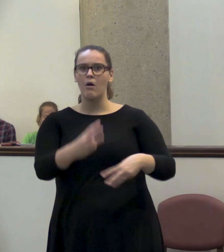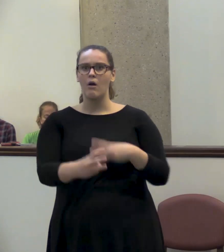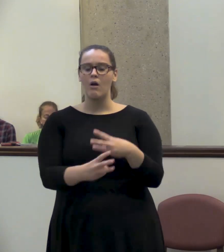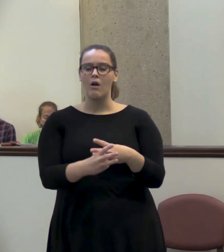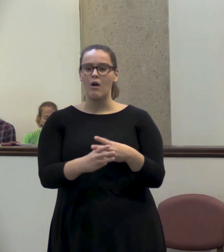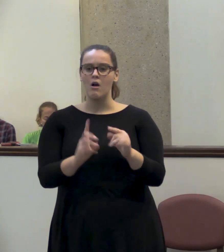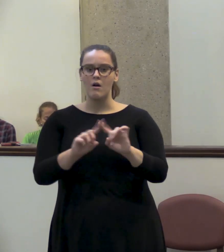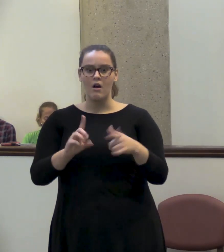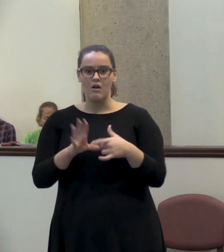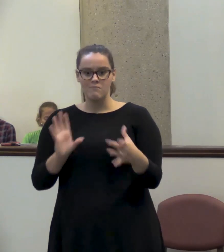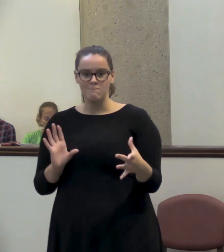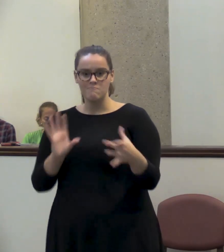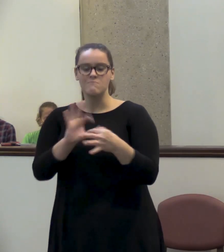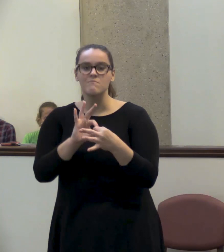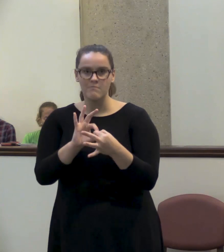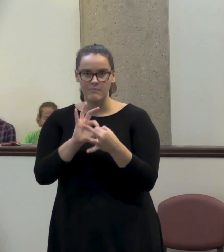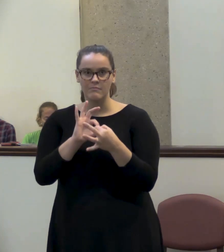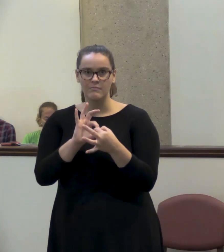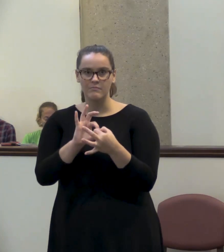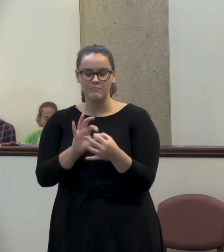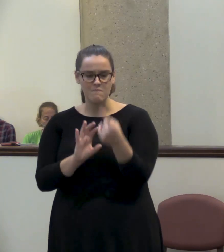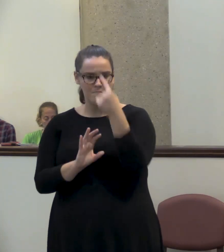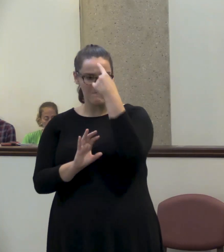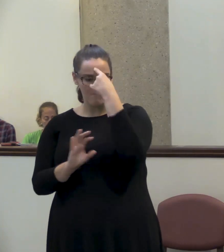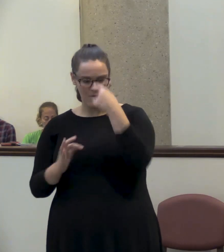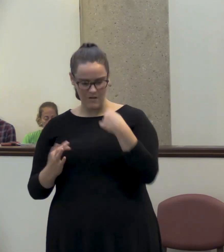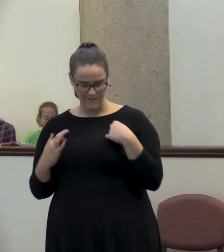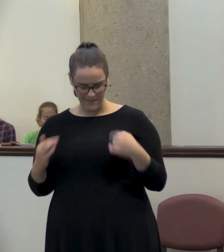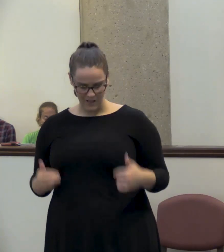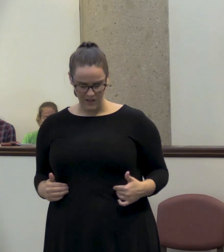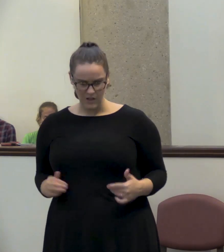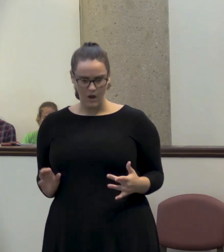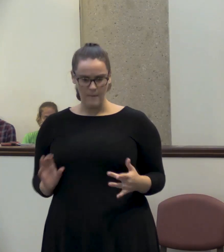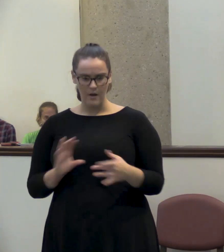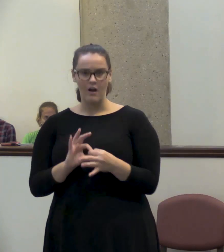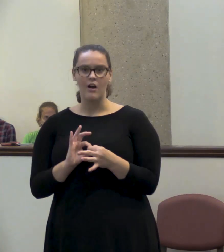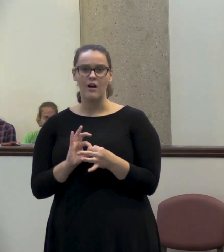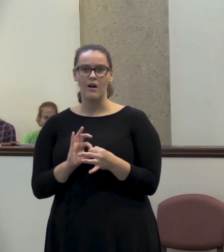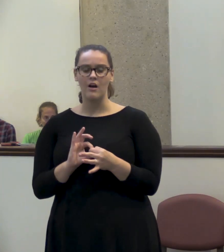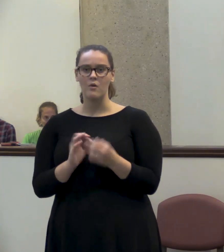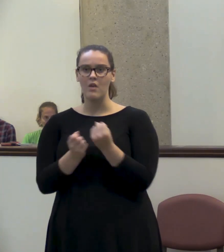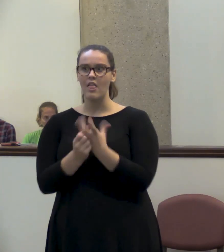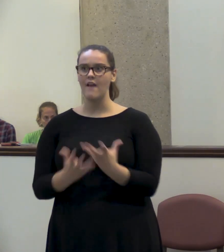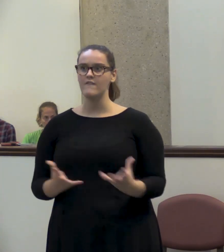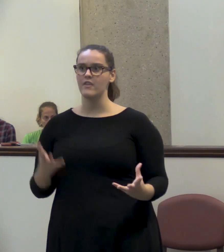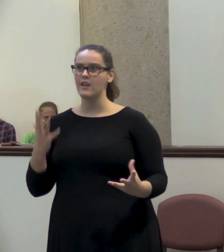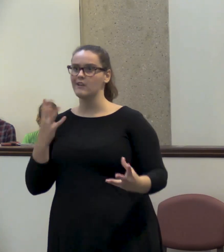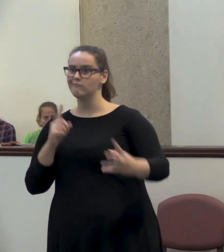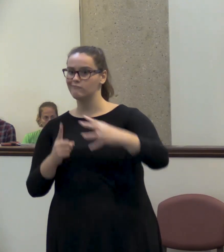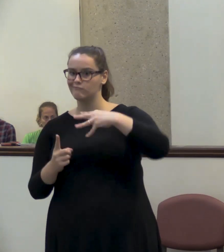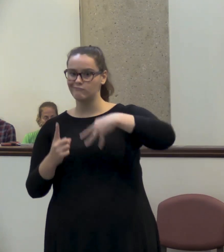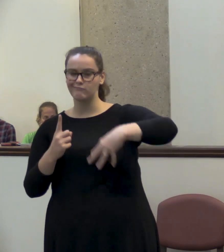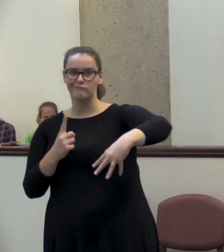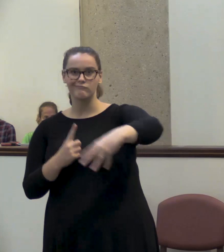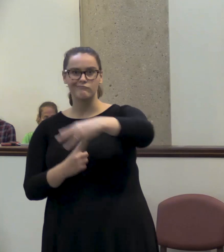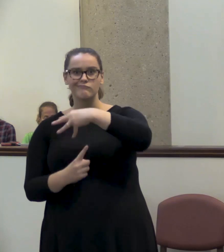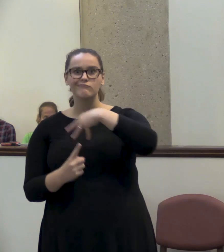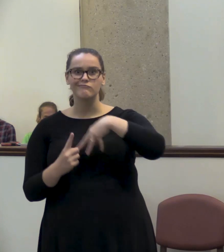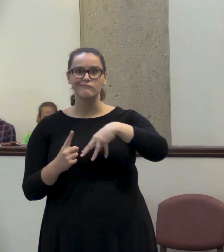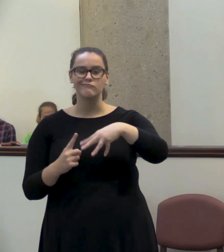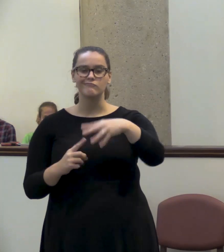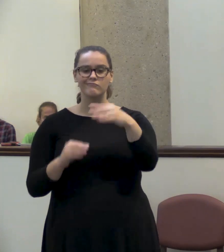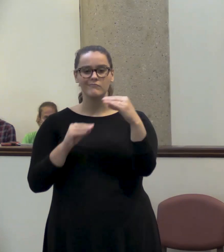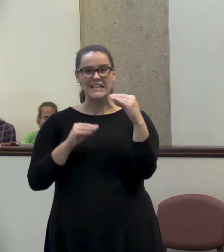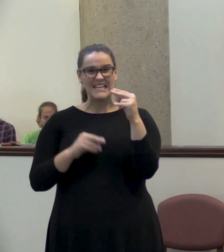linked by spiritual, psychological, and physical bonds with the elements around us. It teaches a